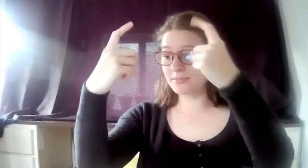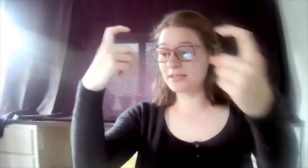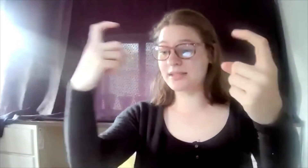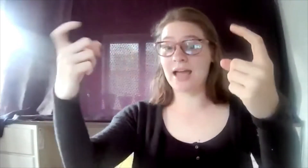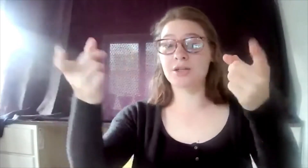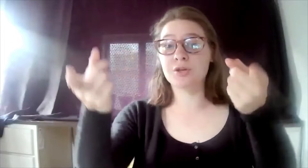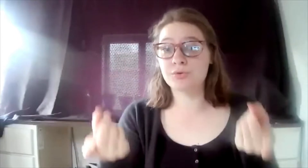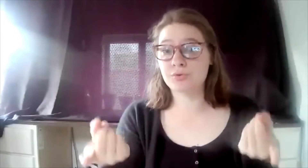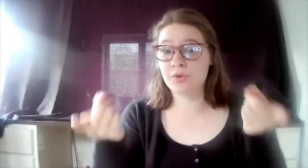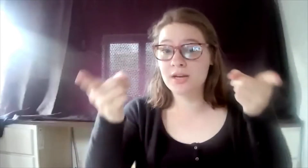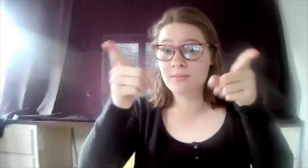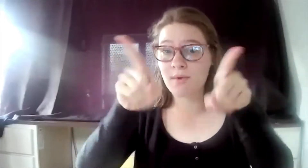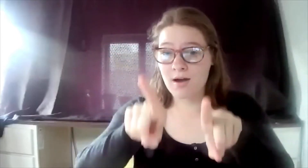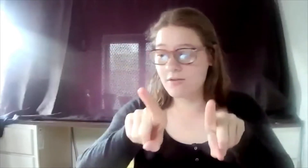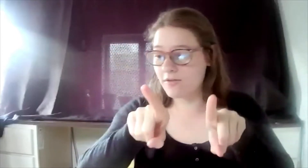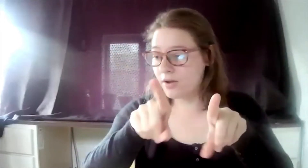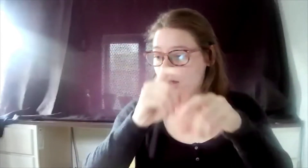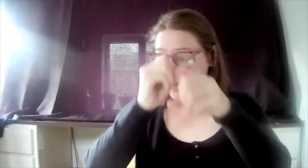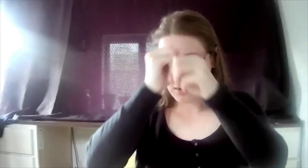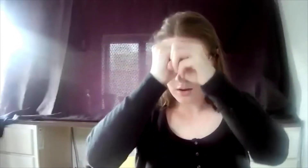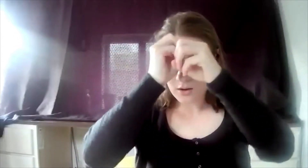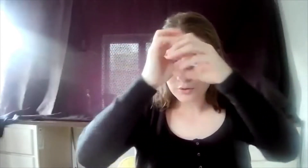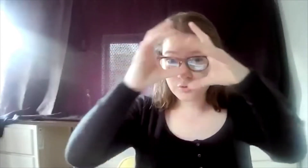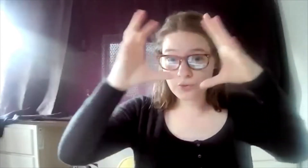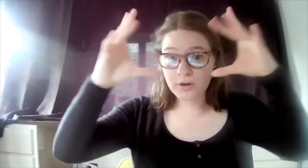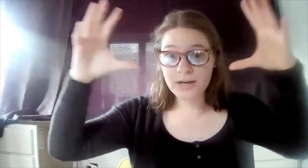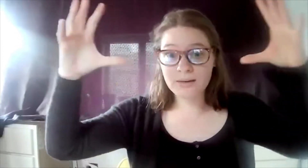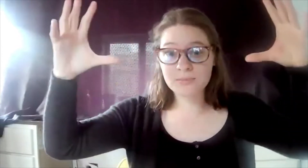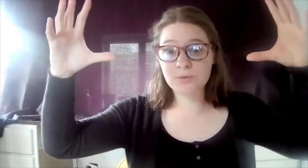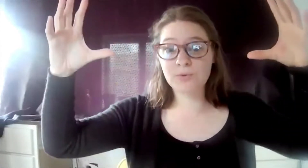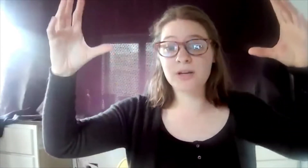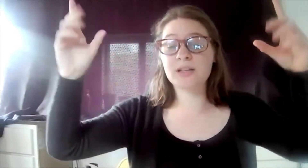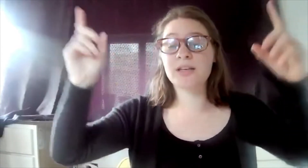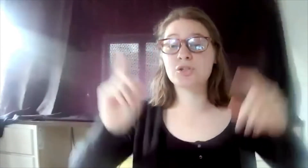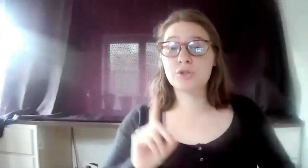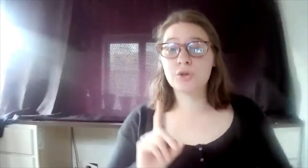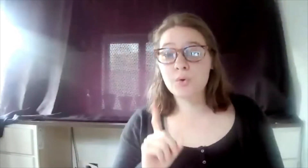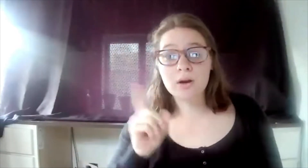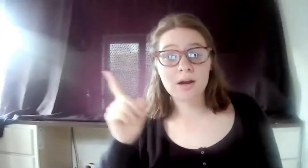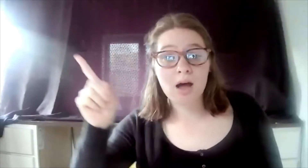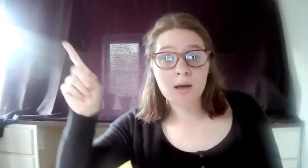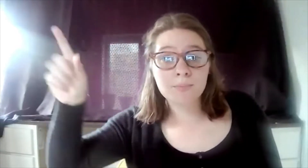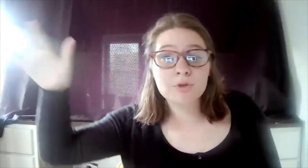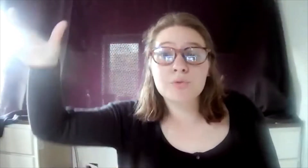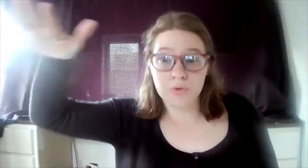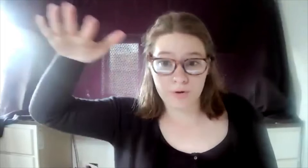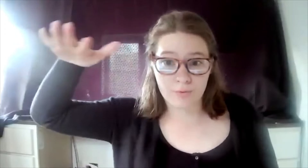dreams that you dream of, dreams really do come true.